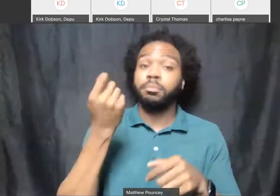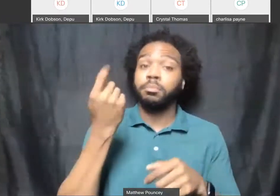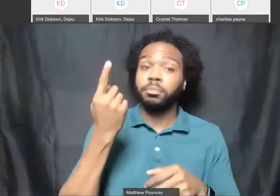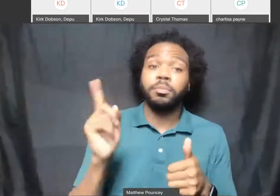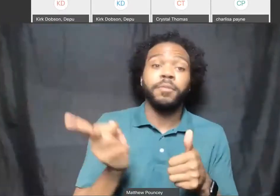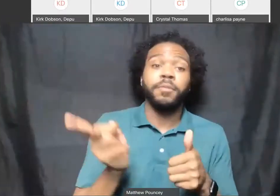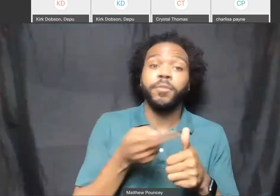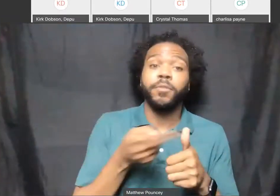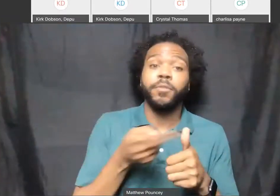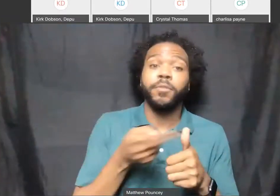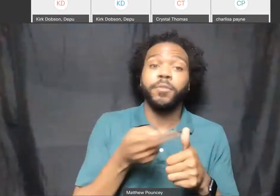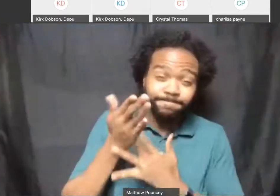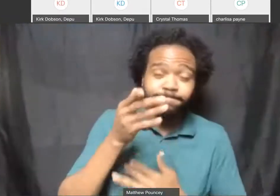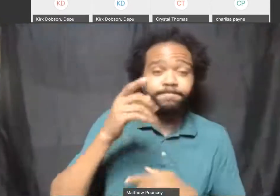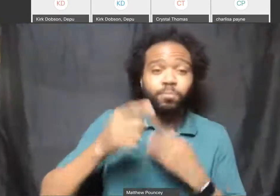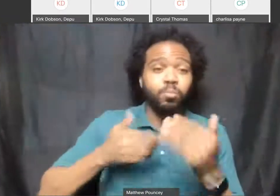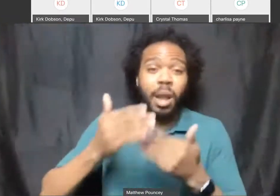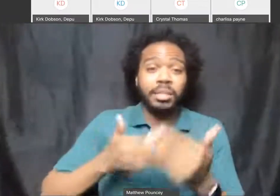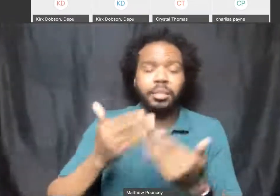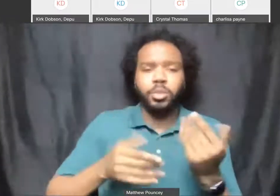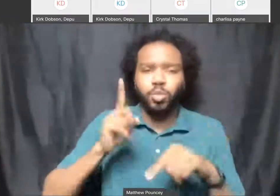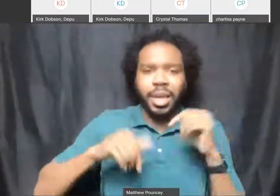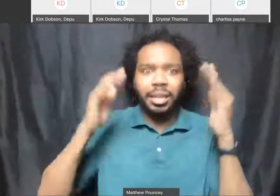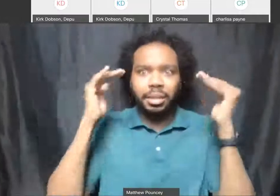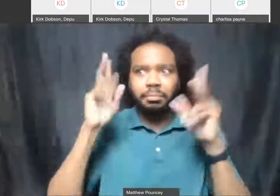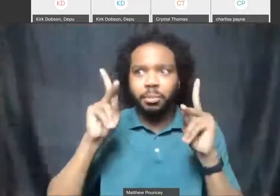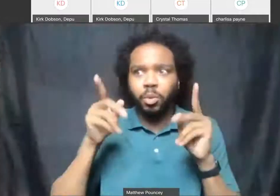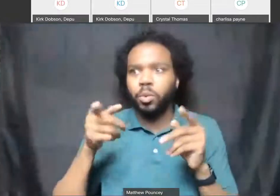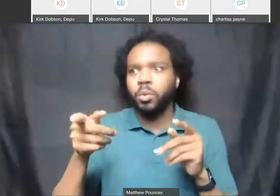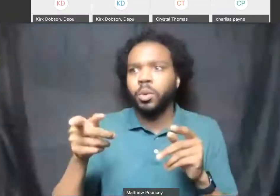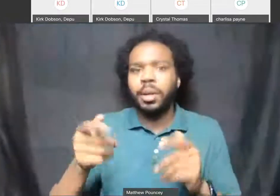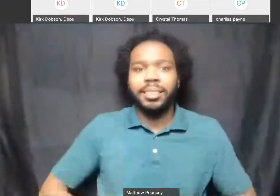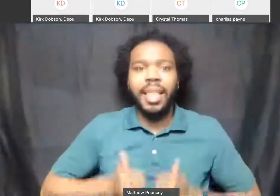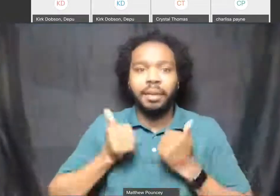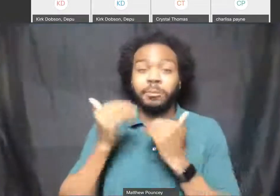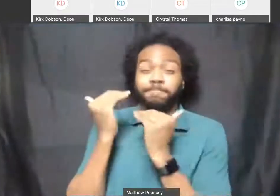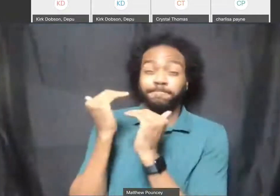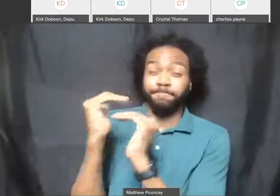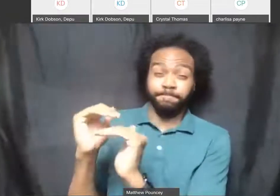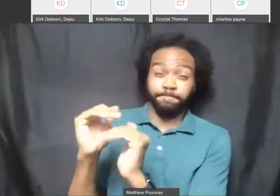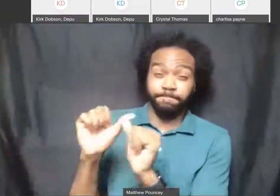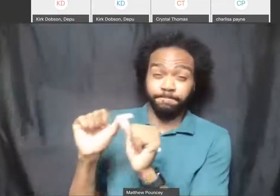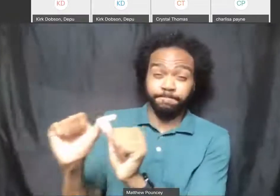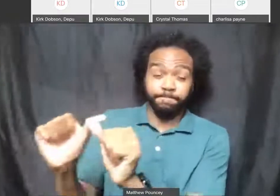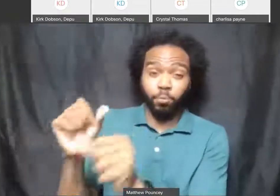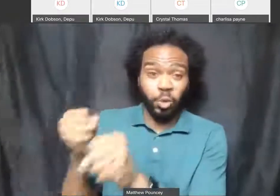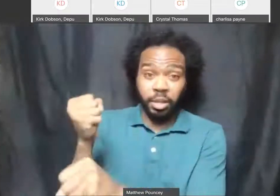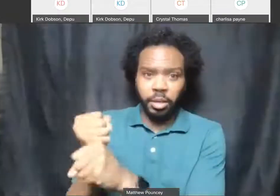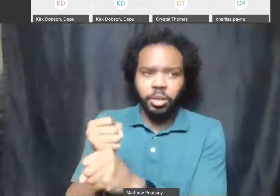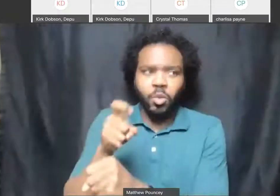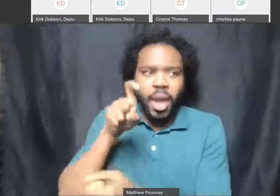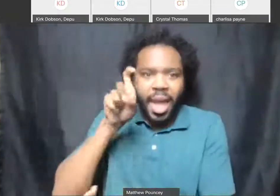process, you cannot expect that people's lives are going to be that restricted for a year to come. We have to start